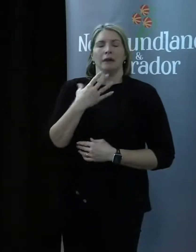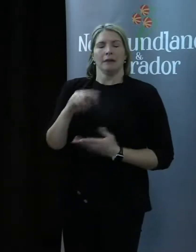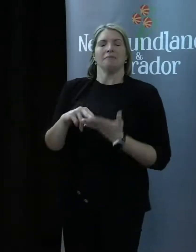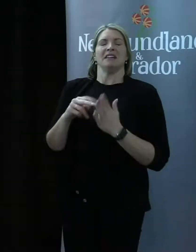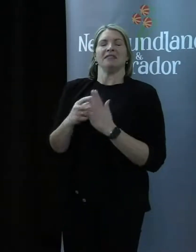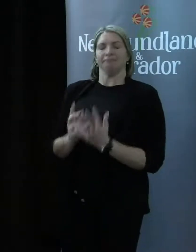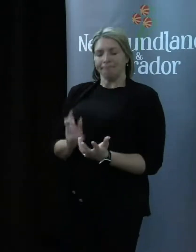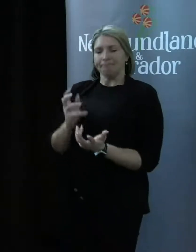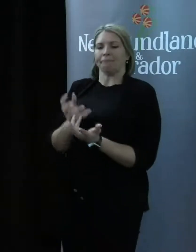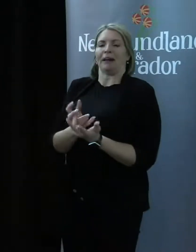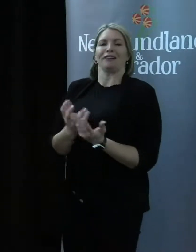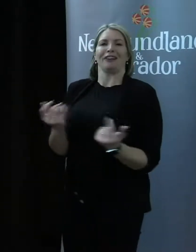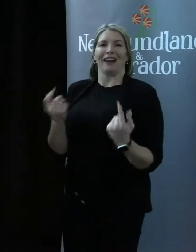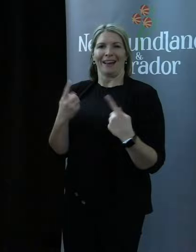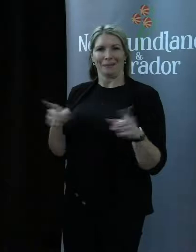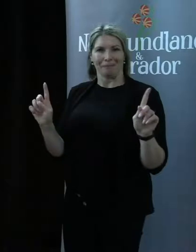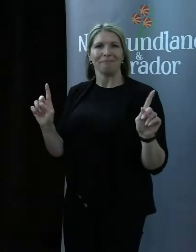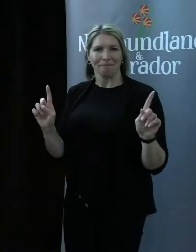our people.